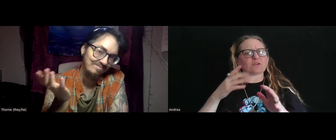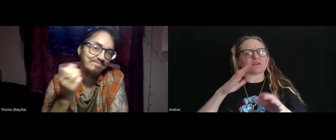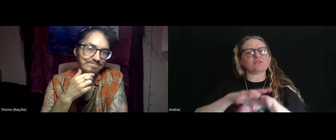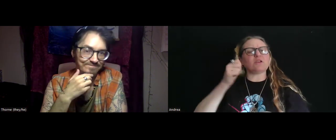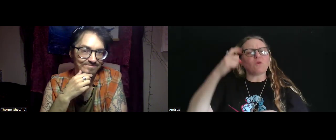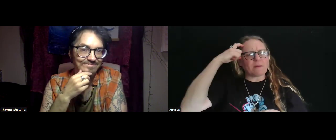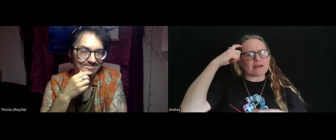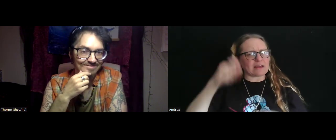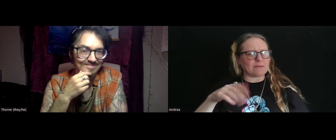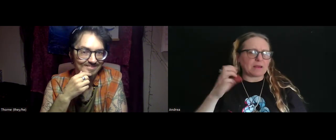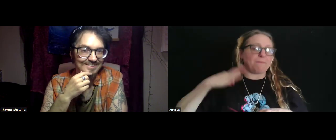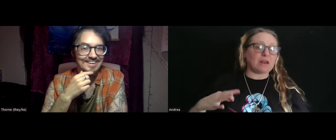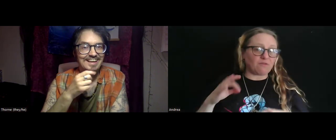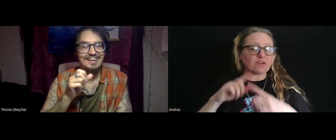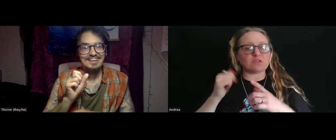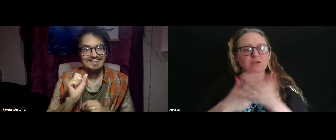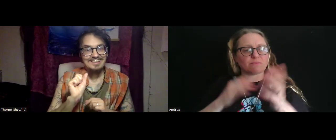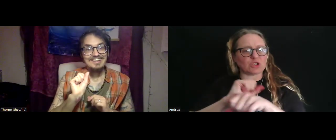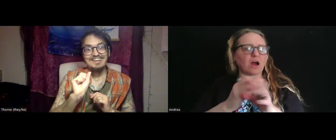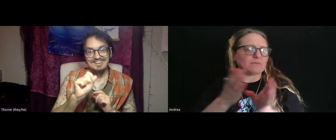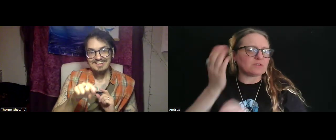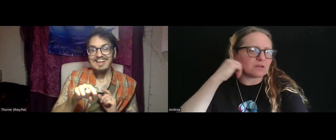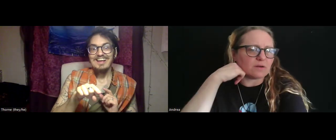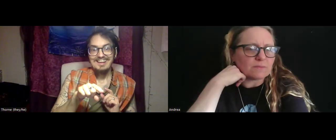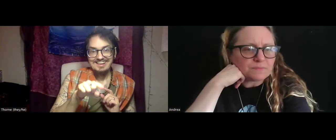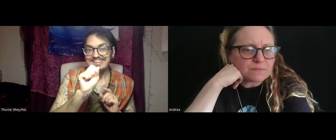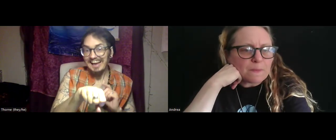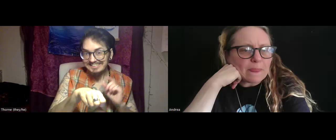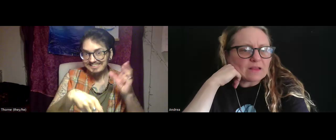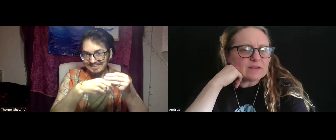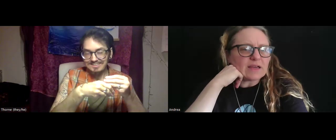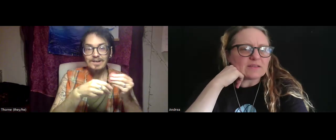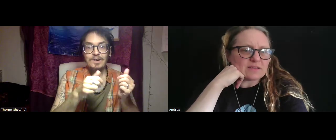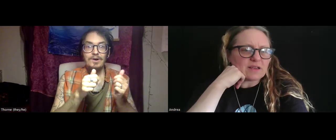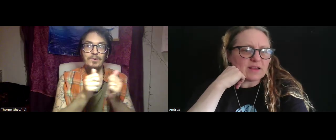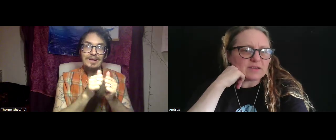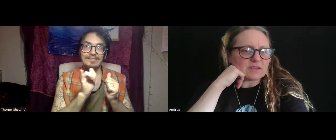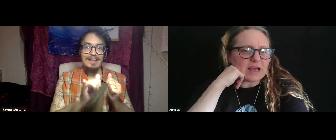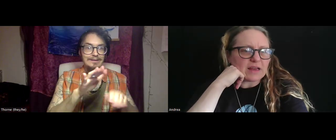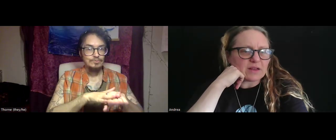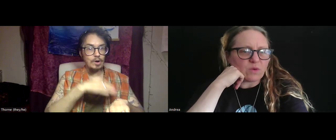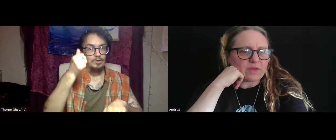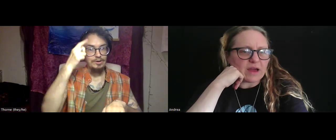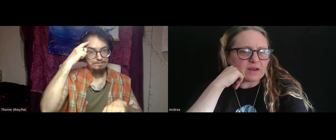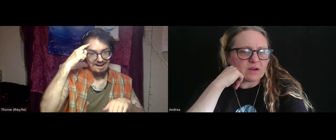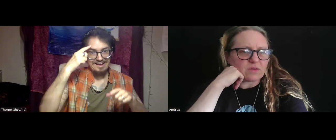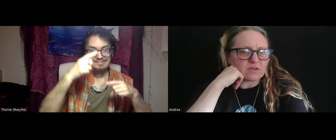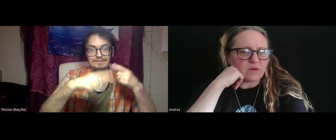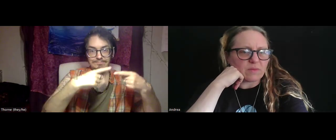the slower mind can be a benefit to some jobs. Yes, and just adding with that, the slower